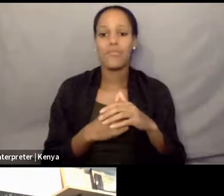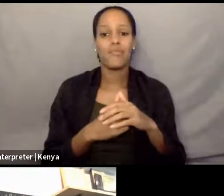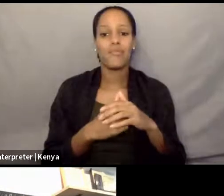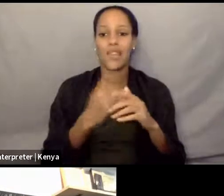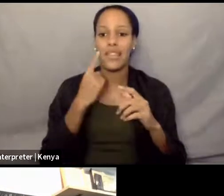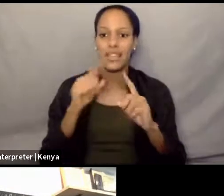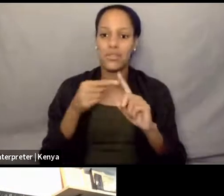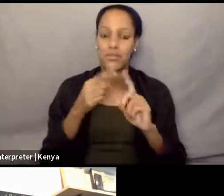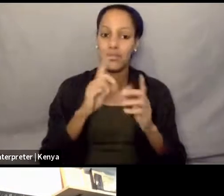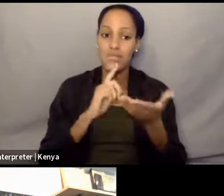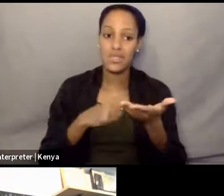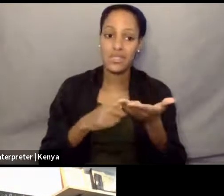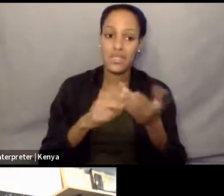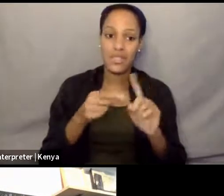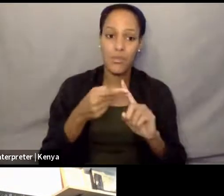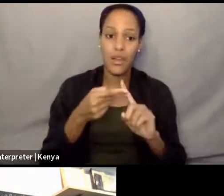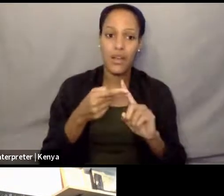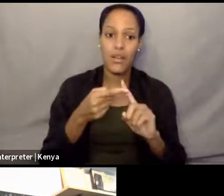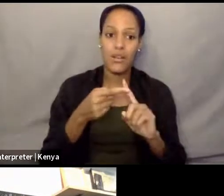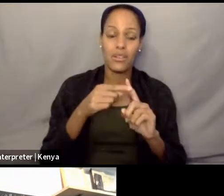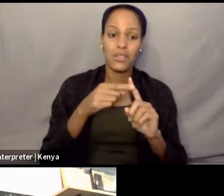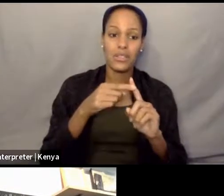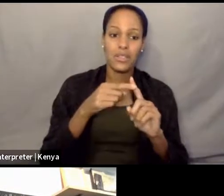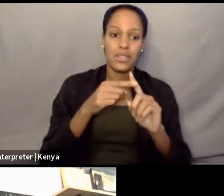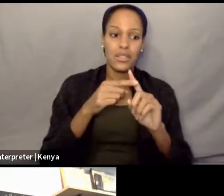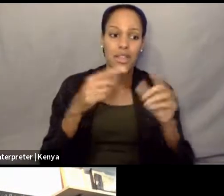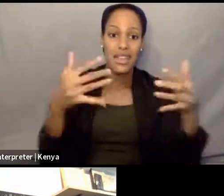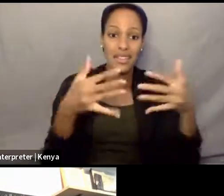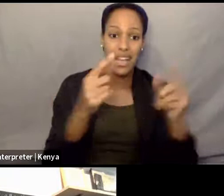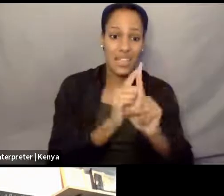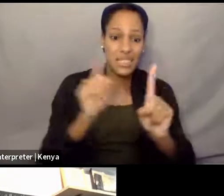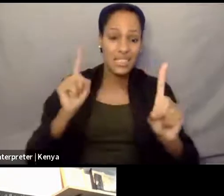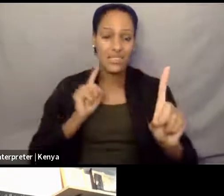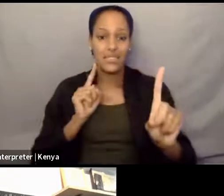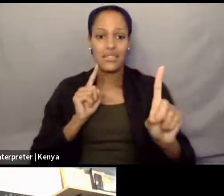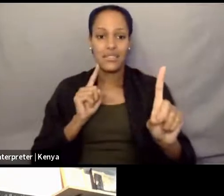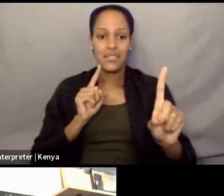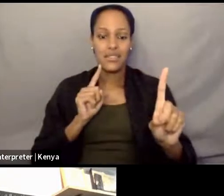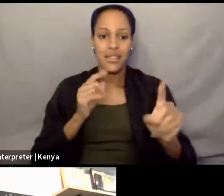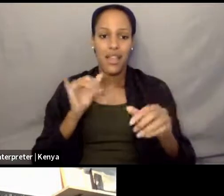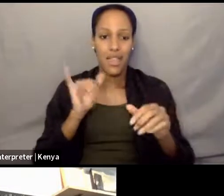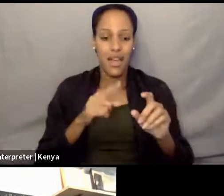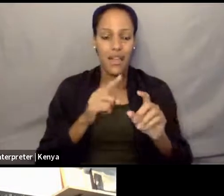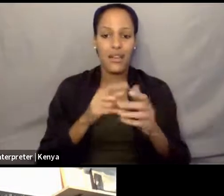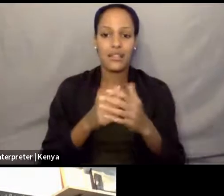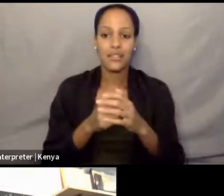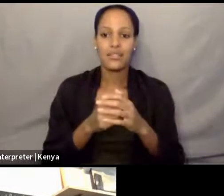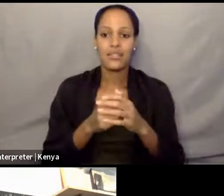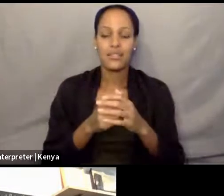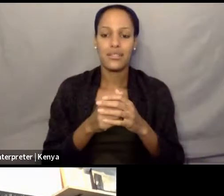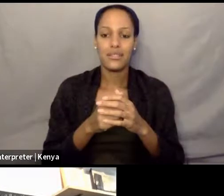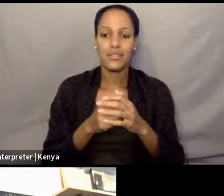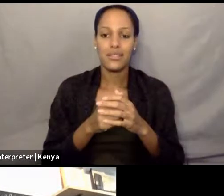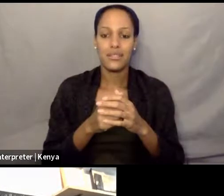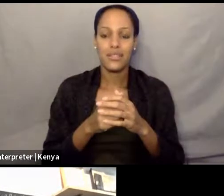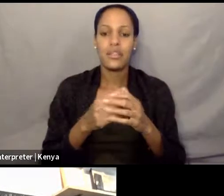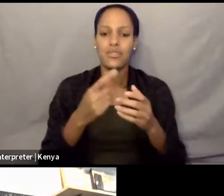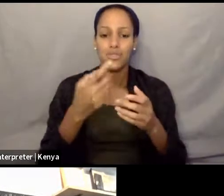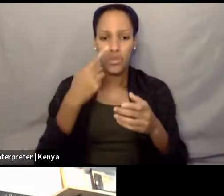about existential anxiety in some places too. So could you talk a little bit about, you know,